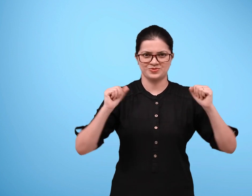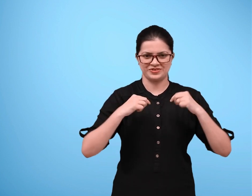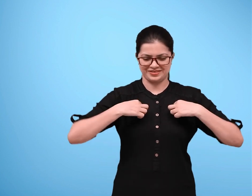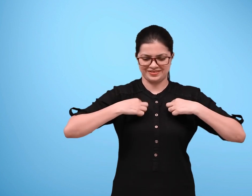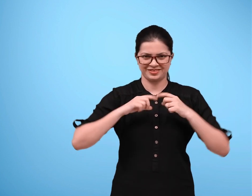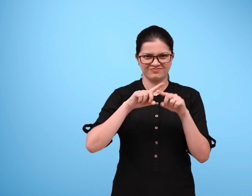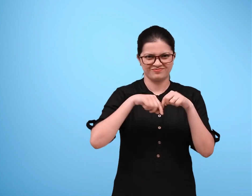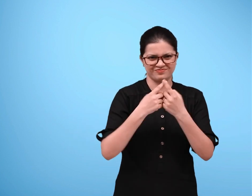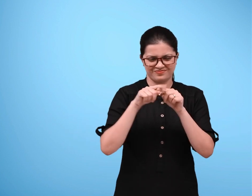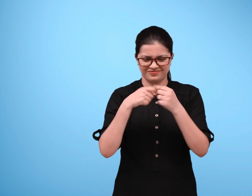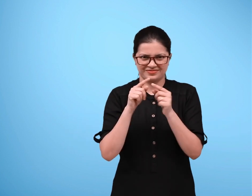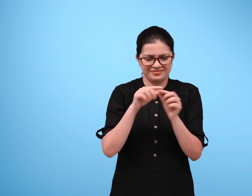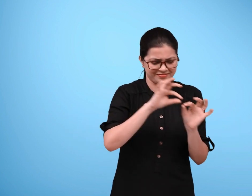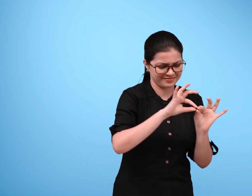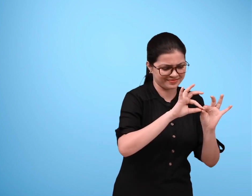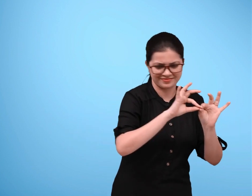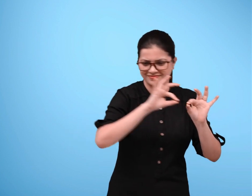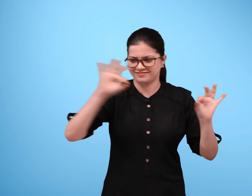While measuring the length of a knitting needle,